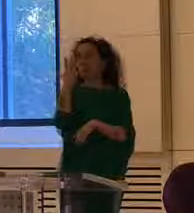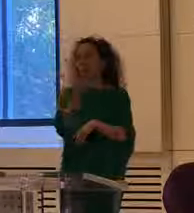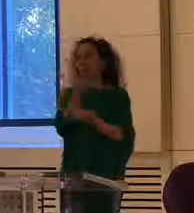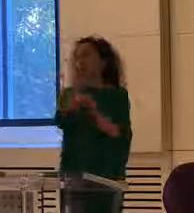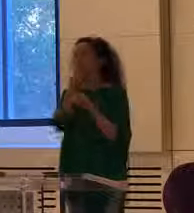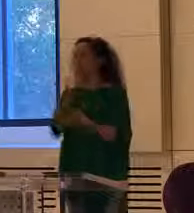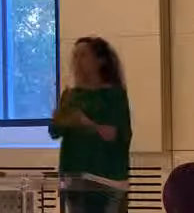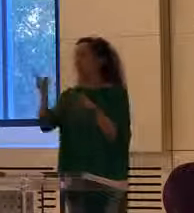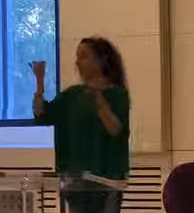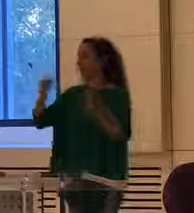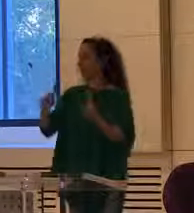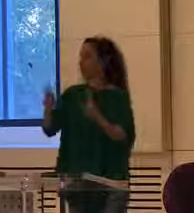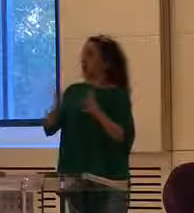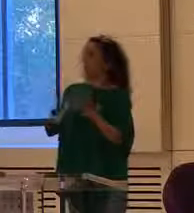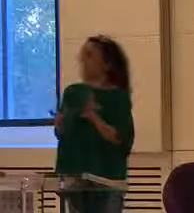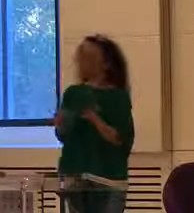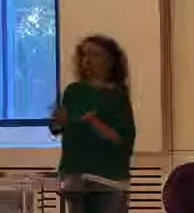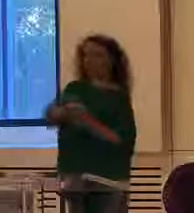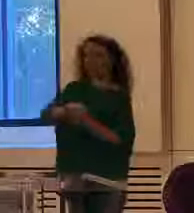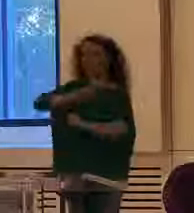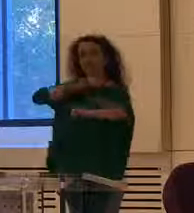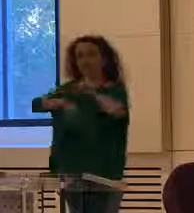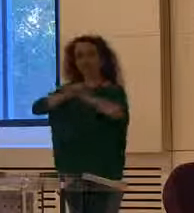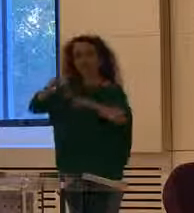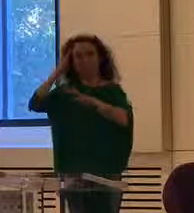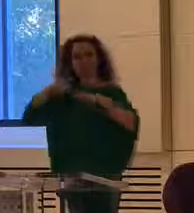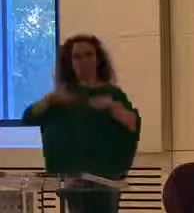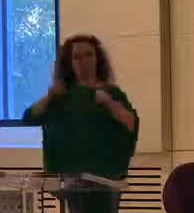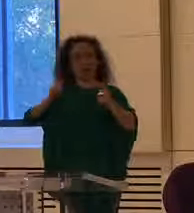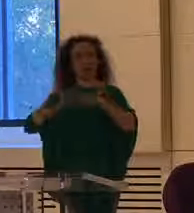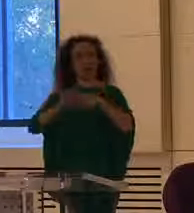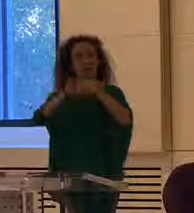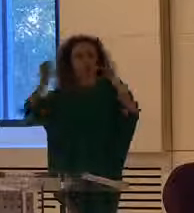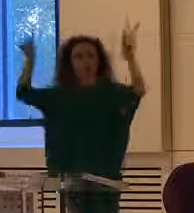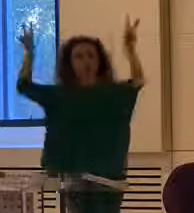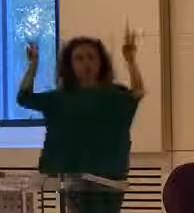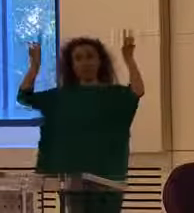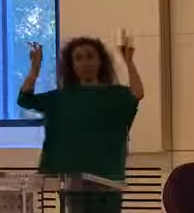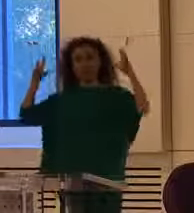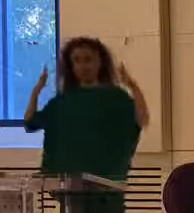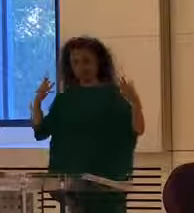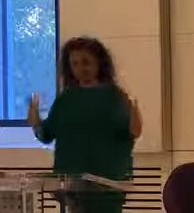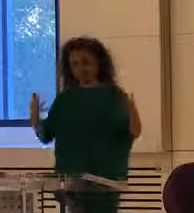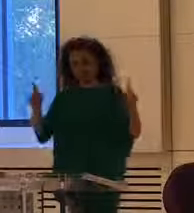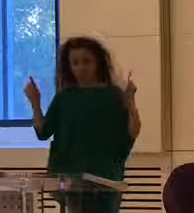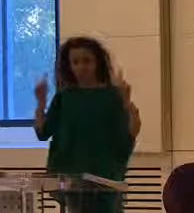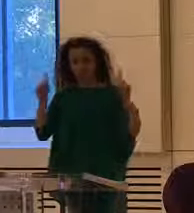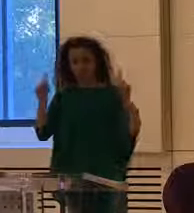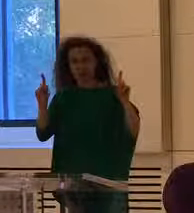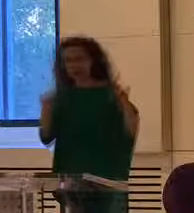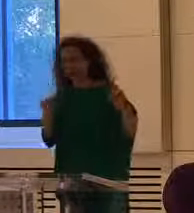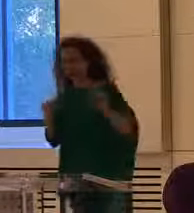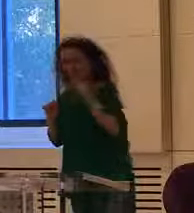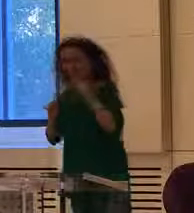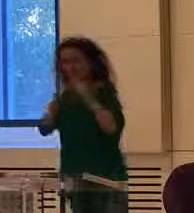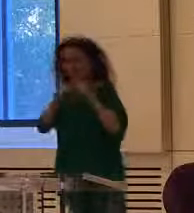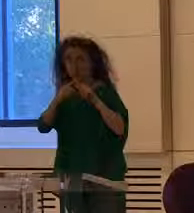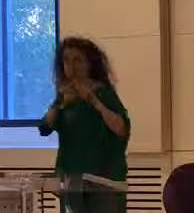on mental health questions. And we have a fabulous panel today who are going to present